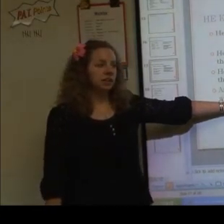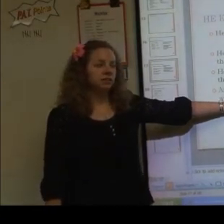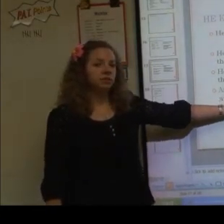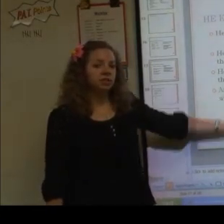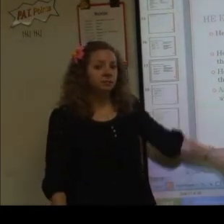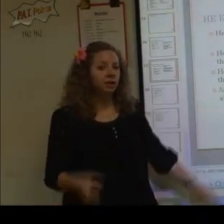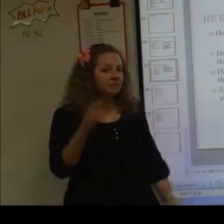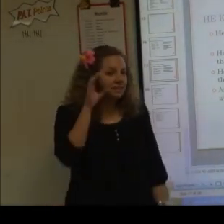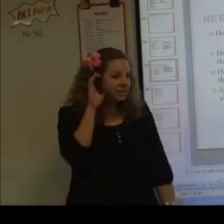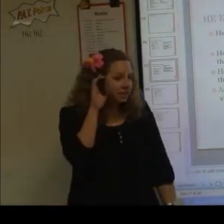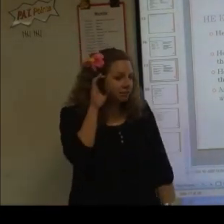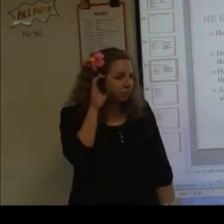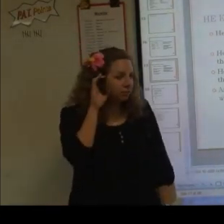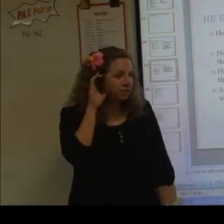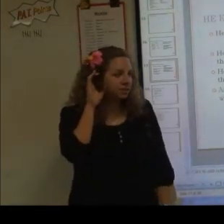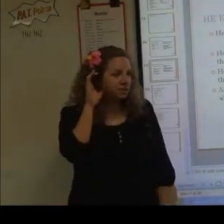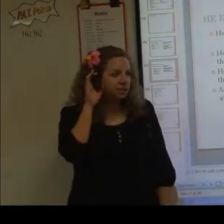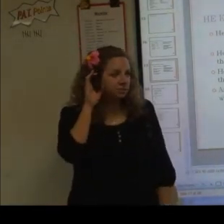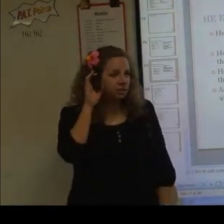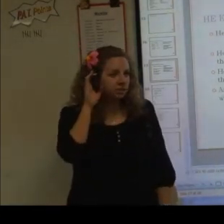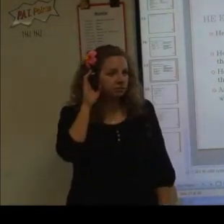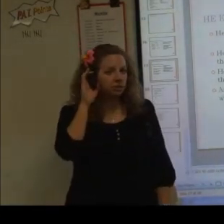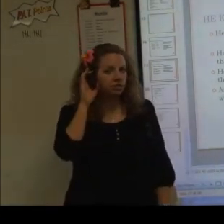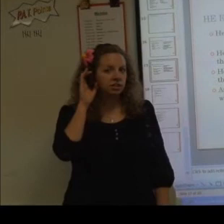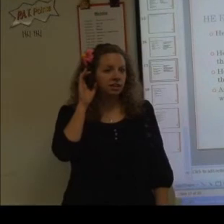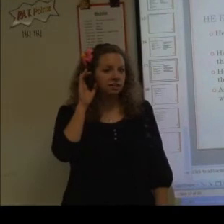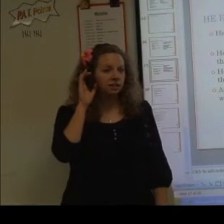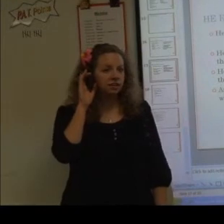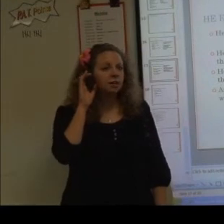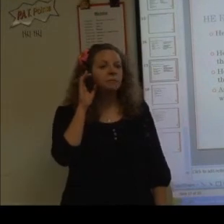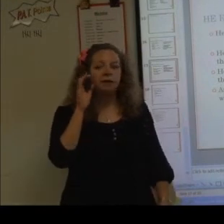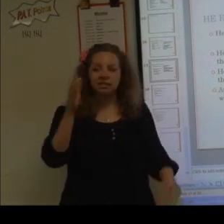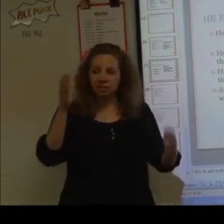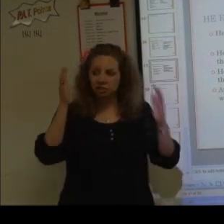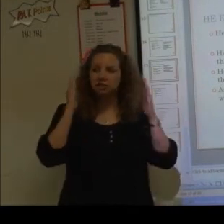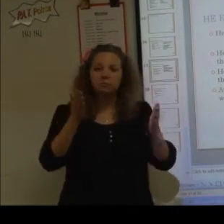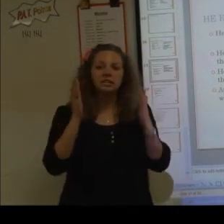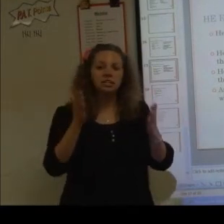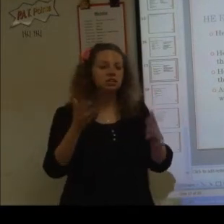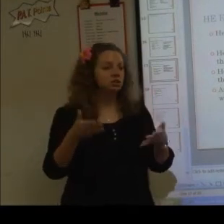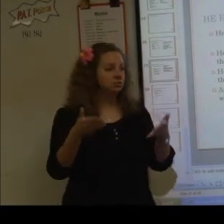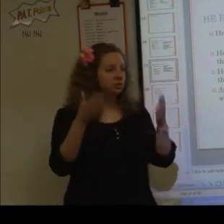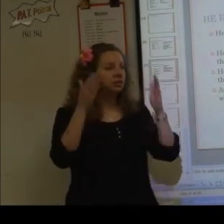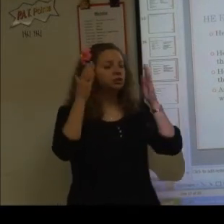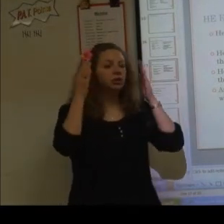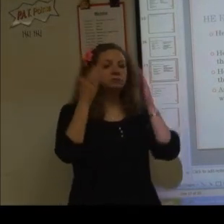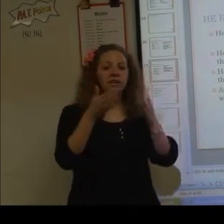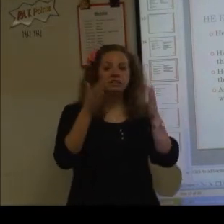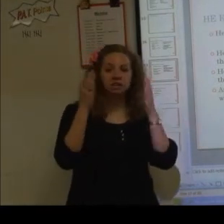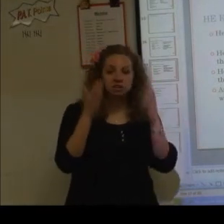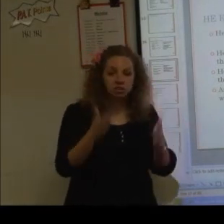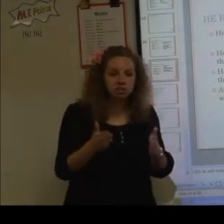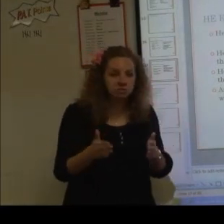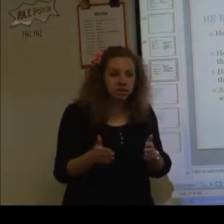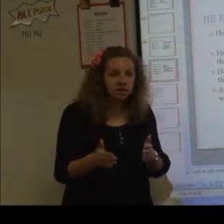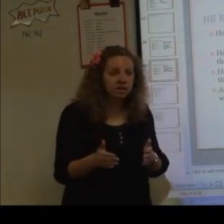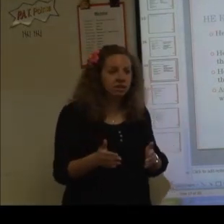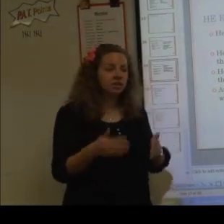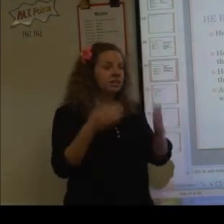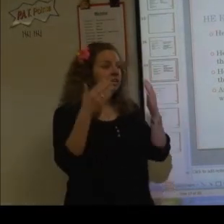Okay, we talked about listen. What was the other sign that we learned tonight? Pay attention. Pay attention. Pay attention. So he pays attention to me.